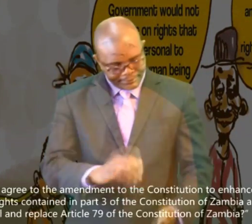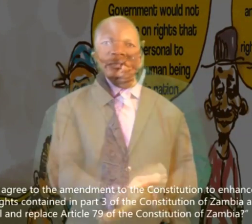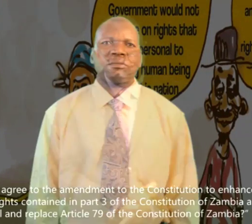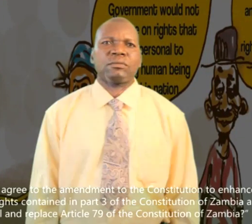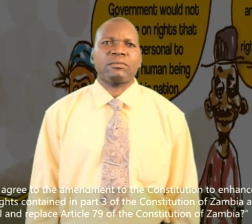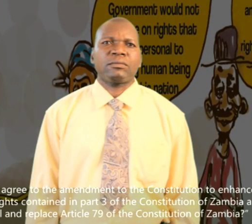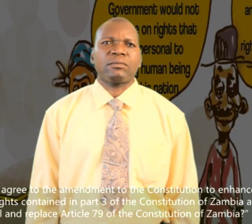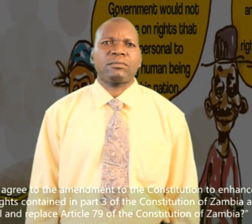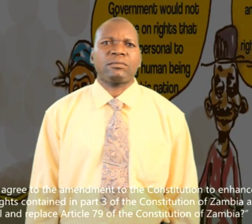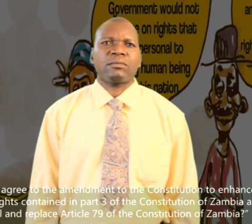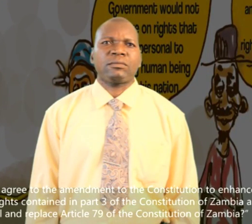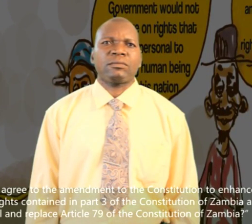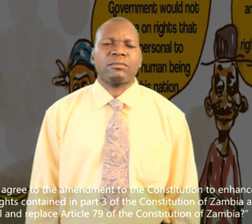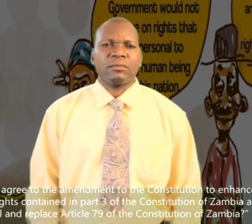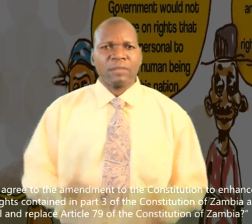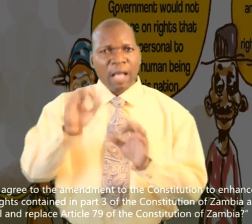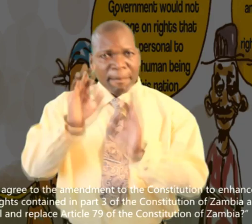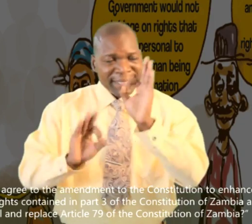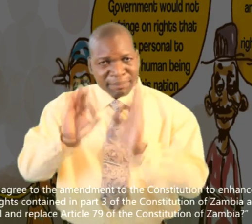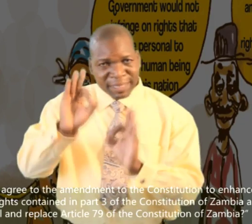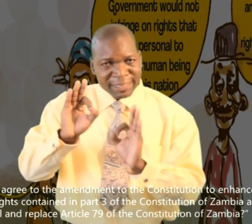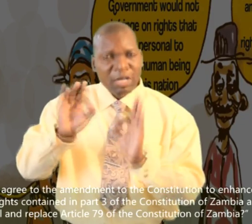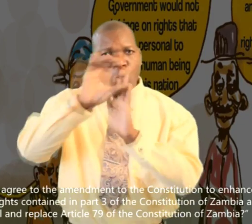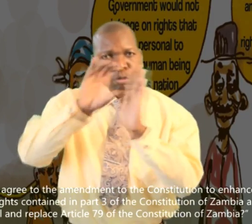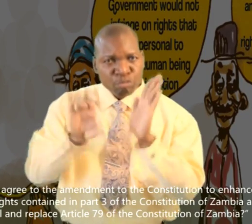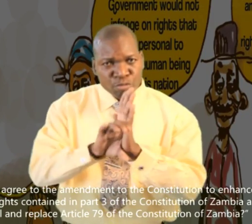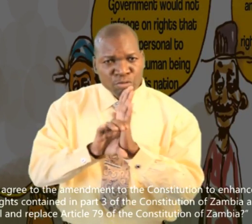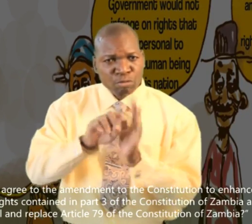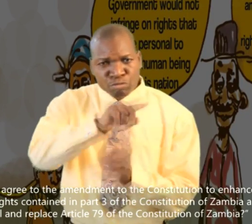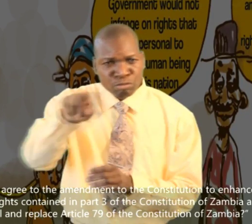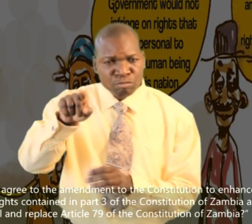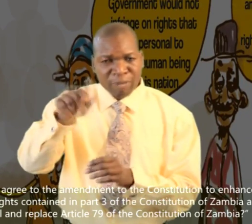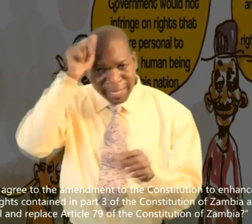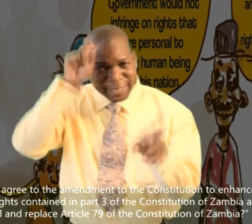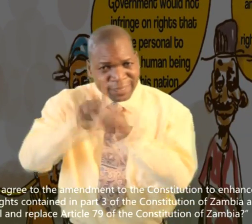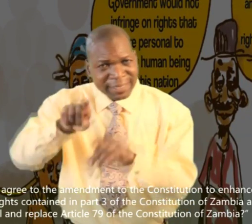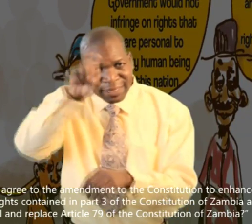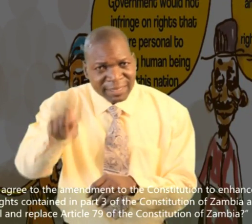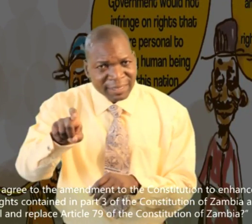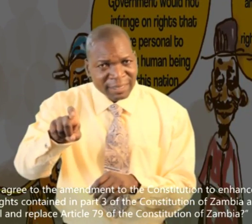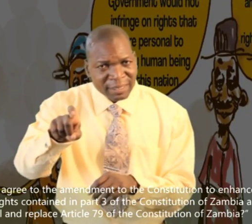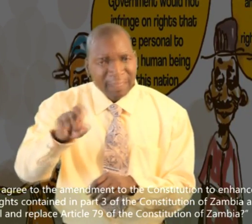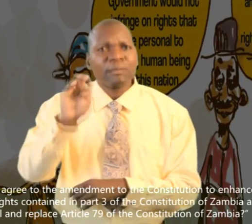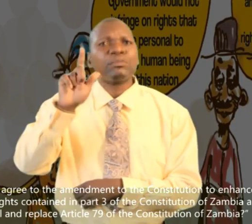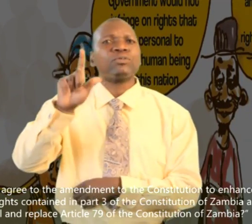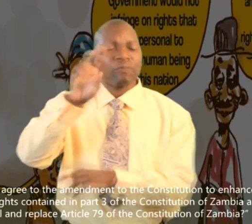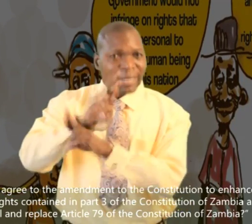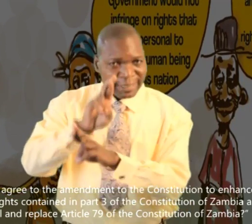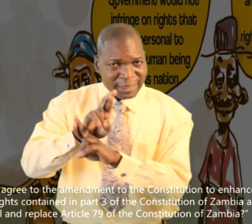Do you agree to the amendment to the Constitution to enhance the Bill of Rights contained in Part 3 of the Constitution of